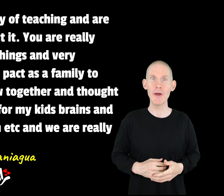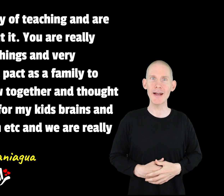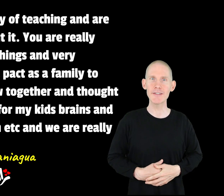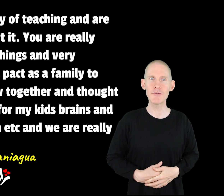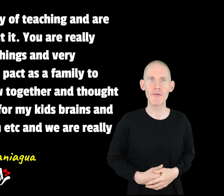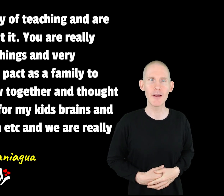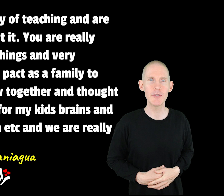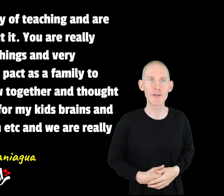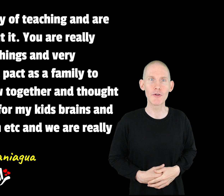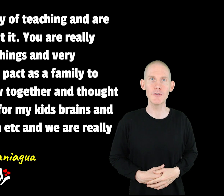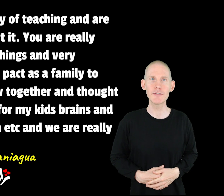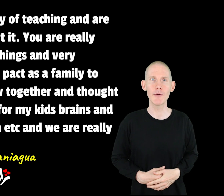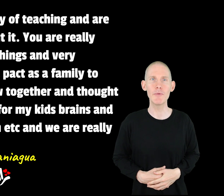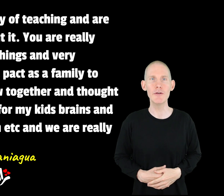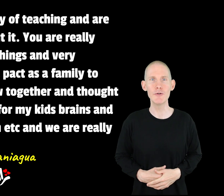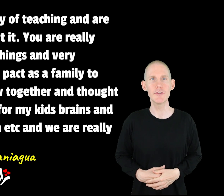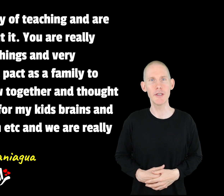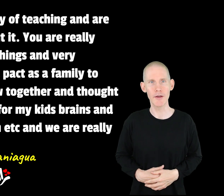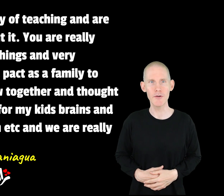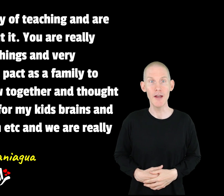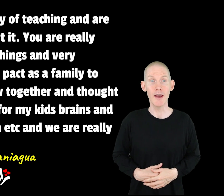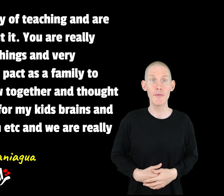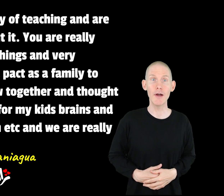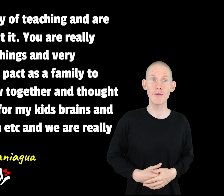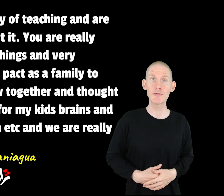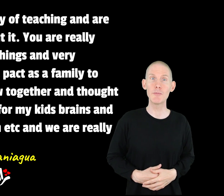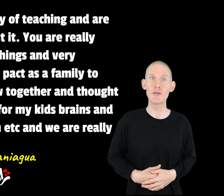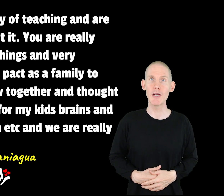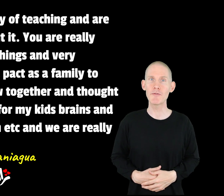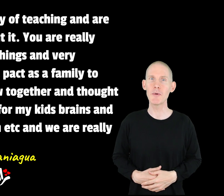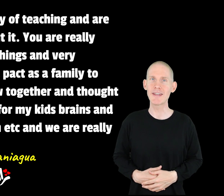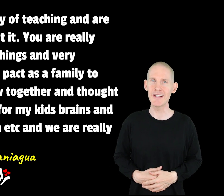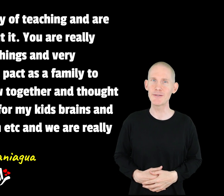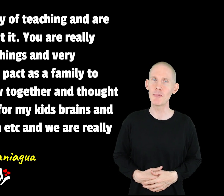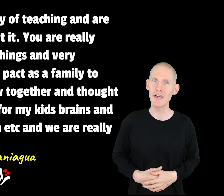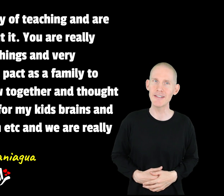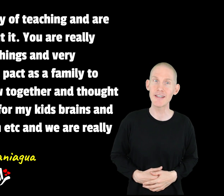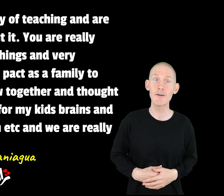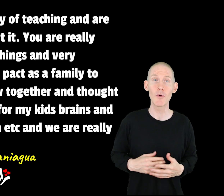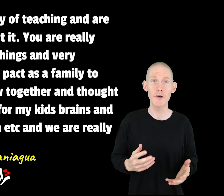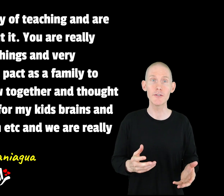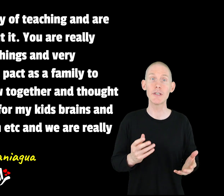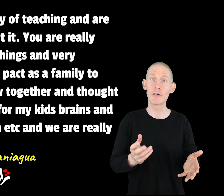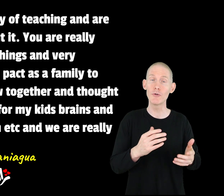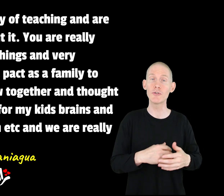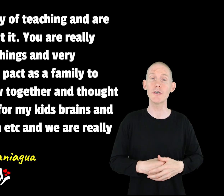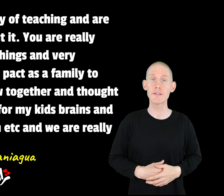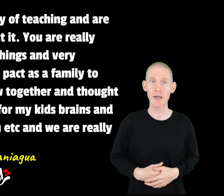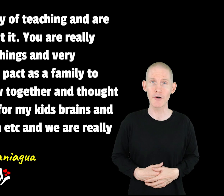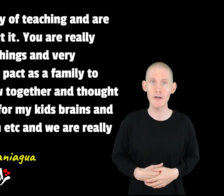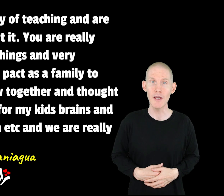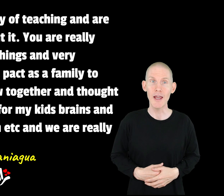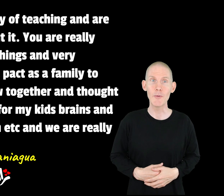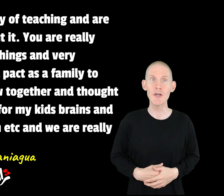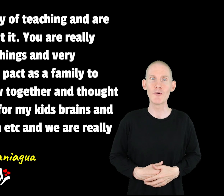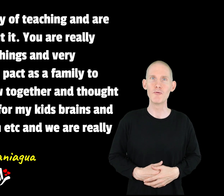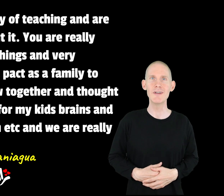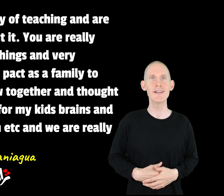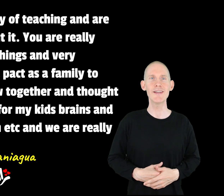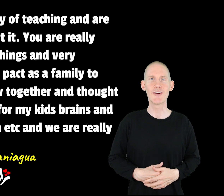pact as a family to learn something new together and thought this would be great for my kids' brains and awareness, inclusion, etc. And we are really